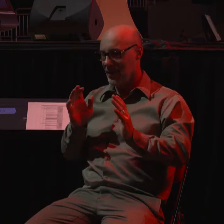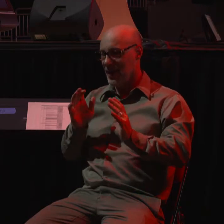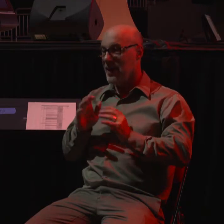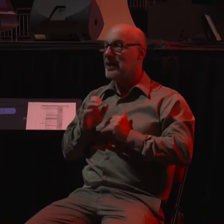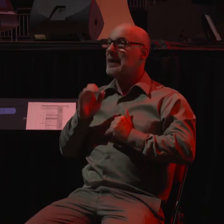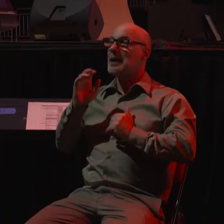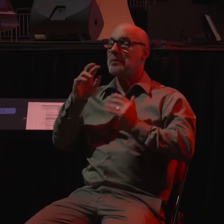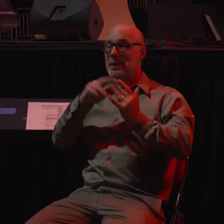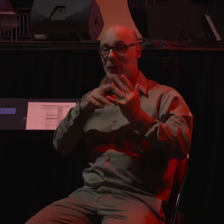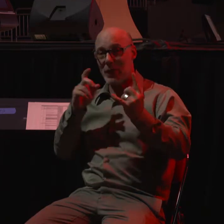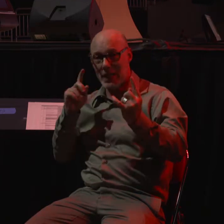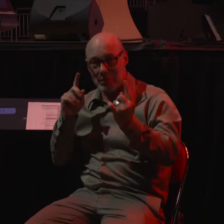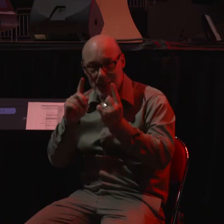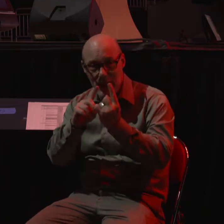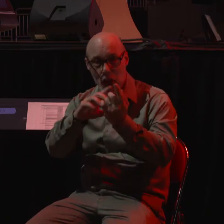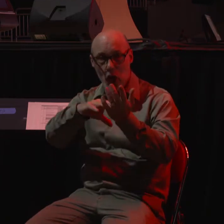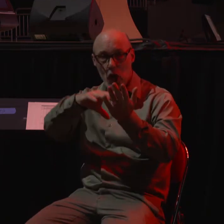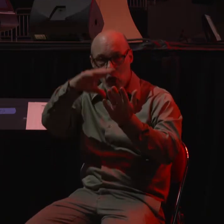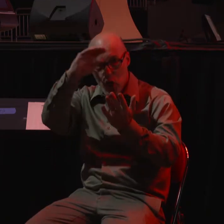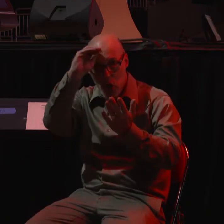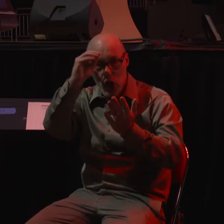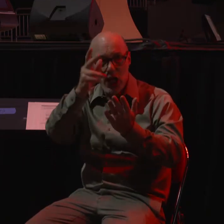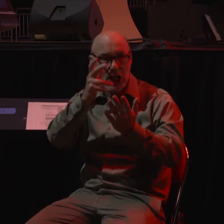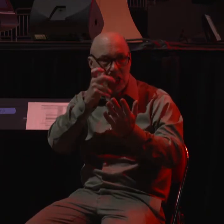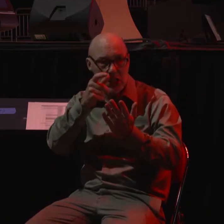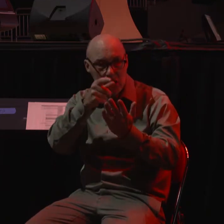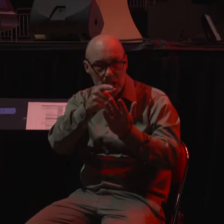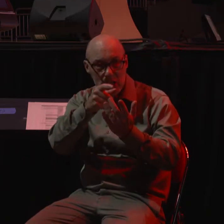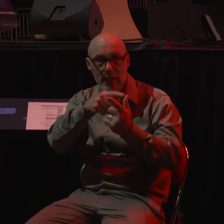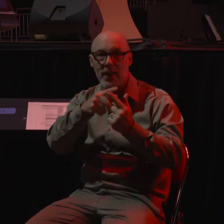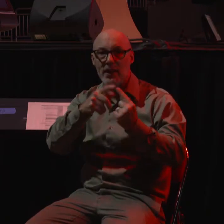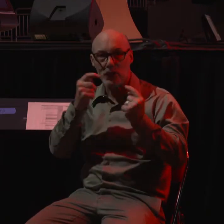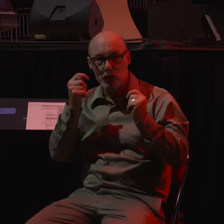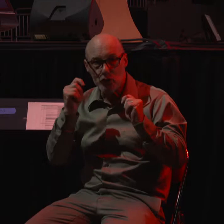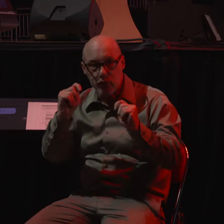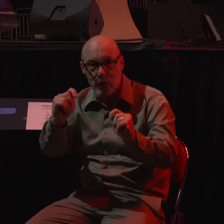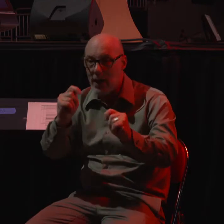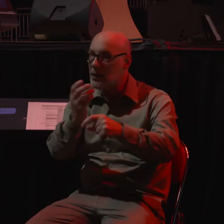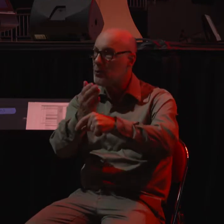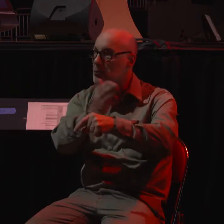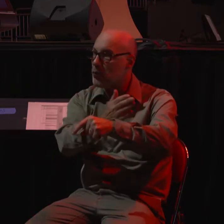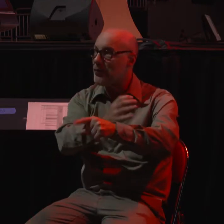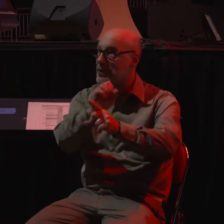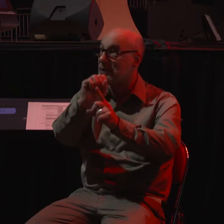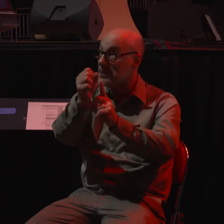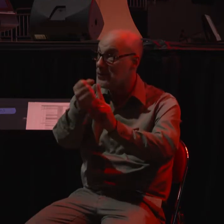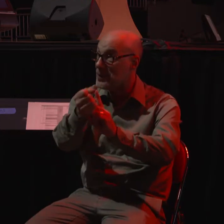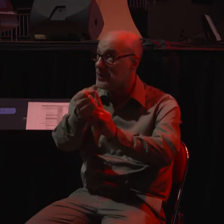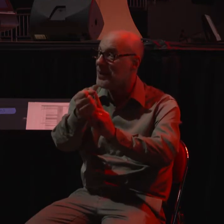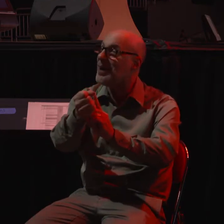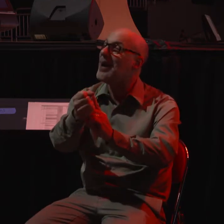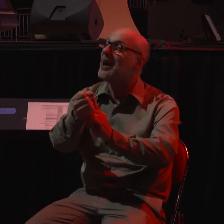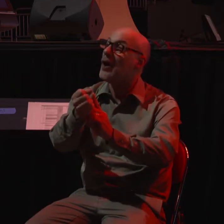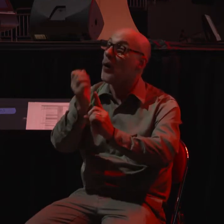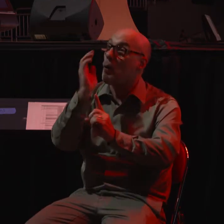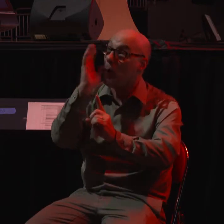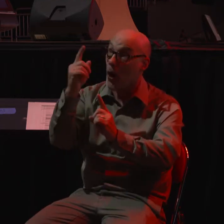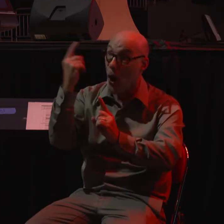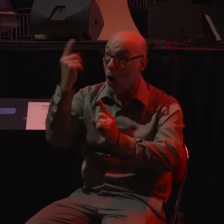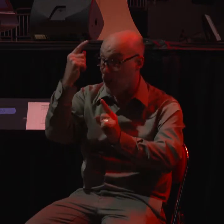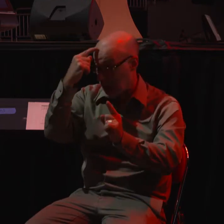and learn from one another and then try to push forward in a way that will glorify God, we will still have